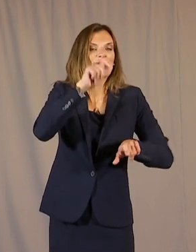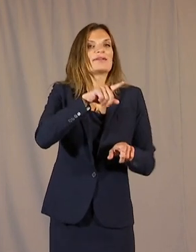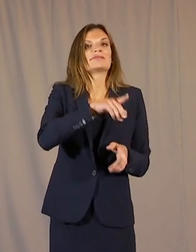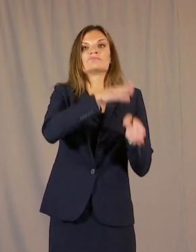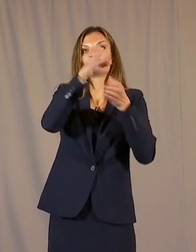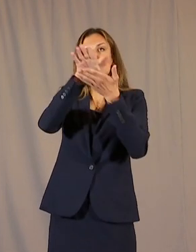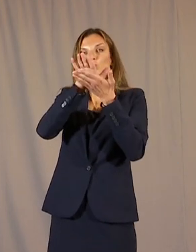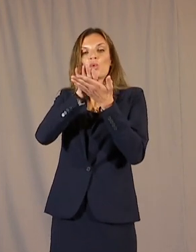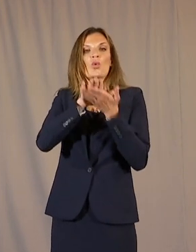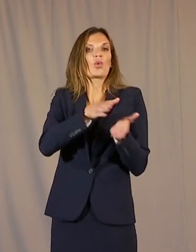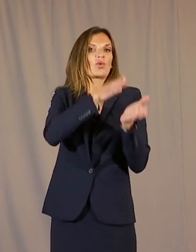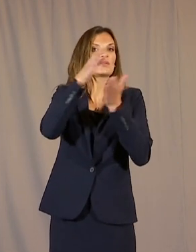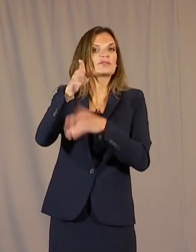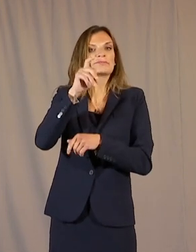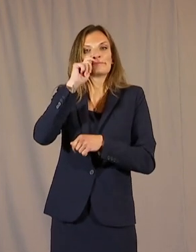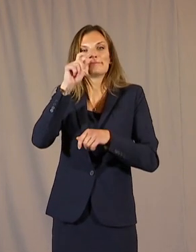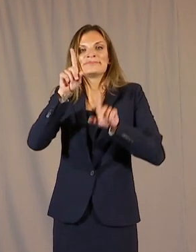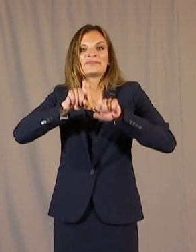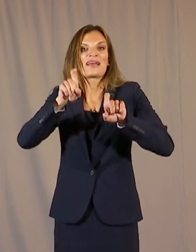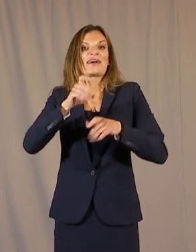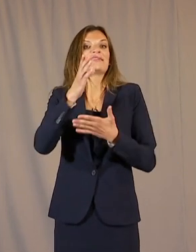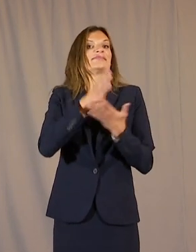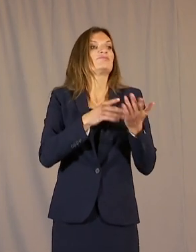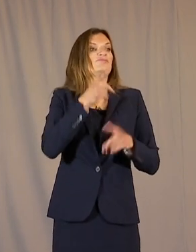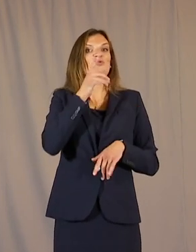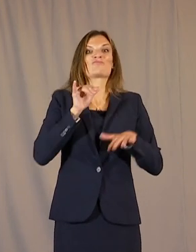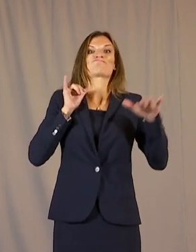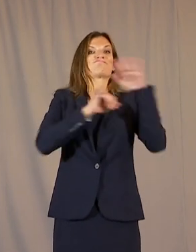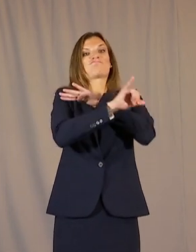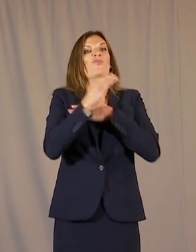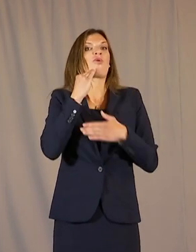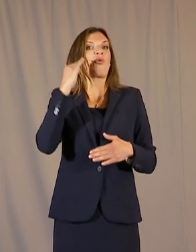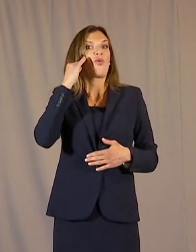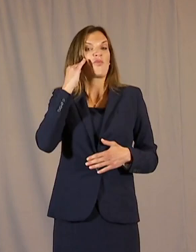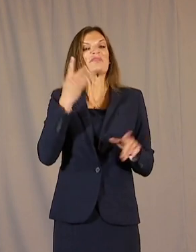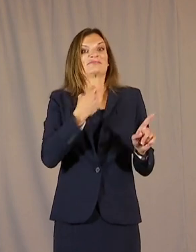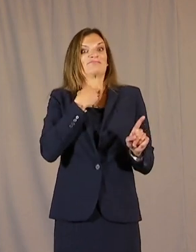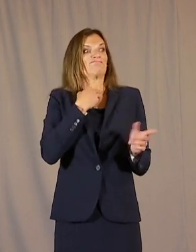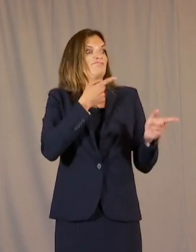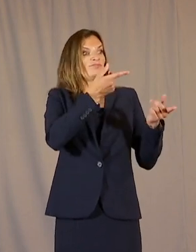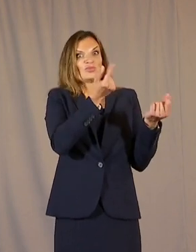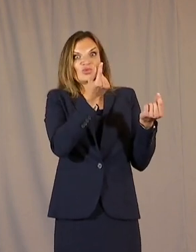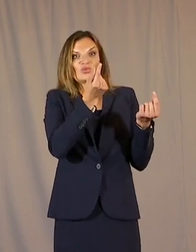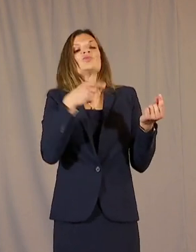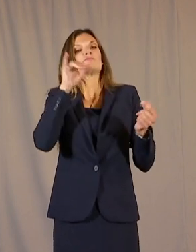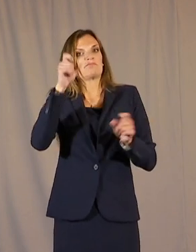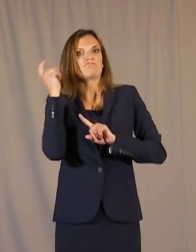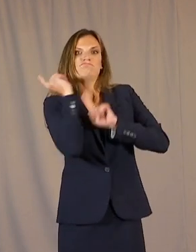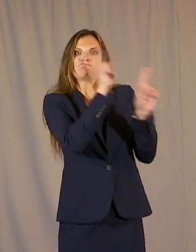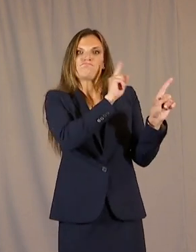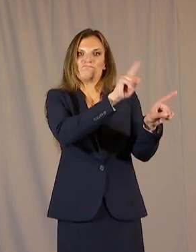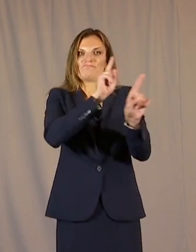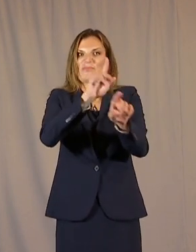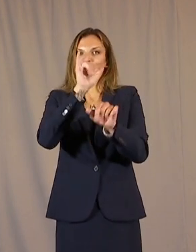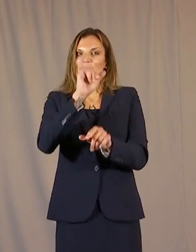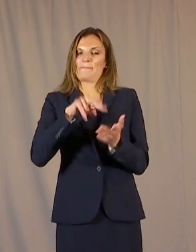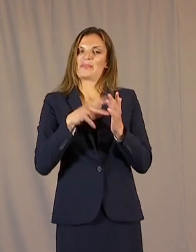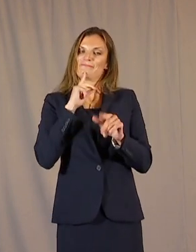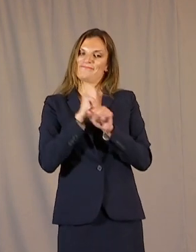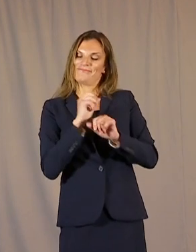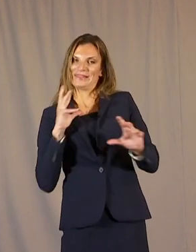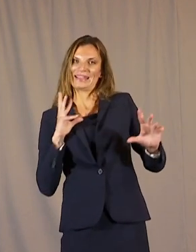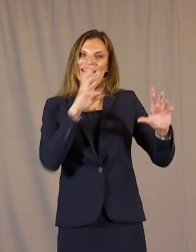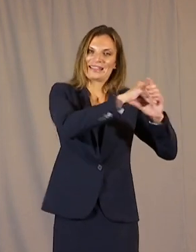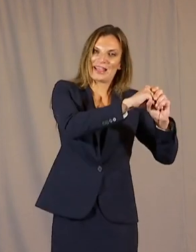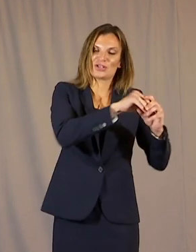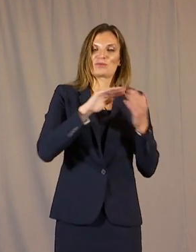even go to reach those that were homebound. So there was all the ways that they could go to the community to provide the service. But they were